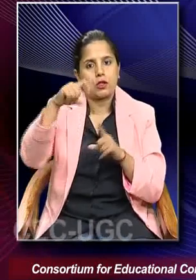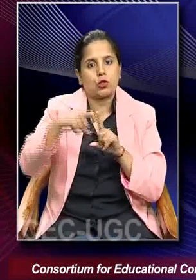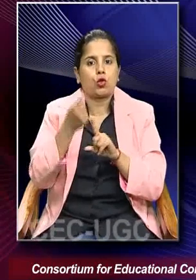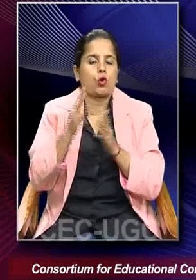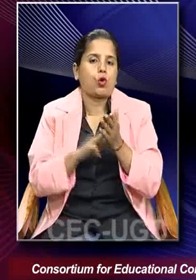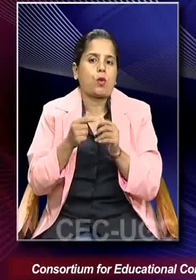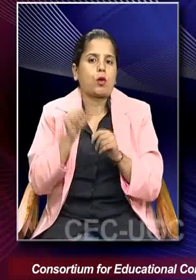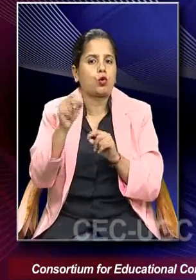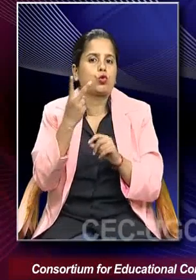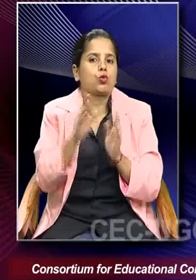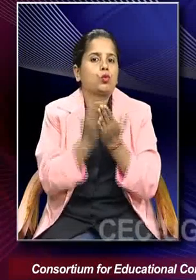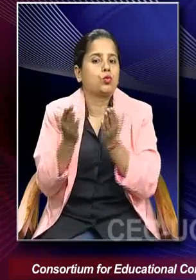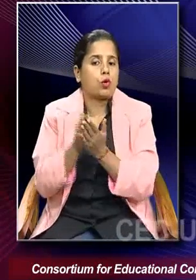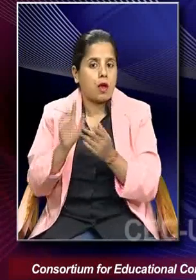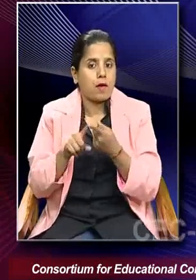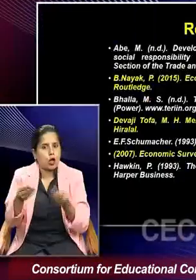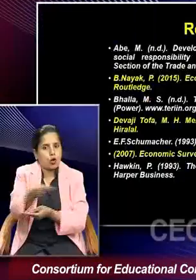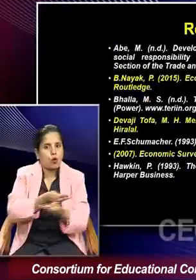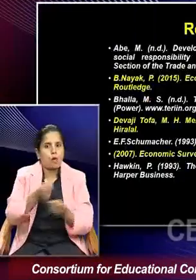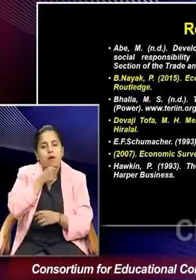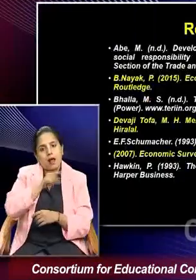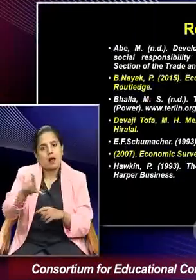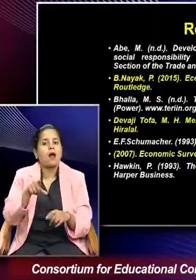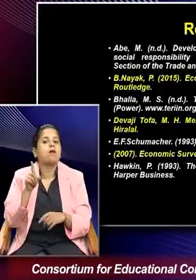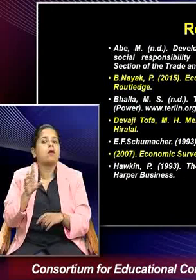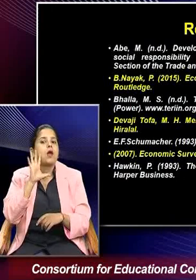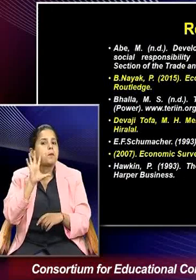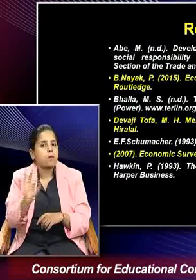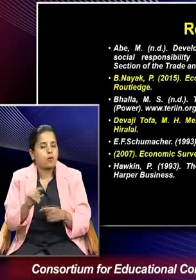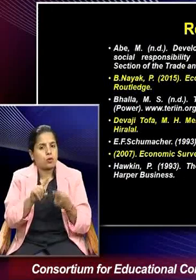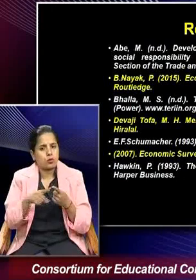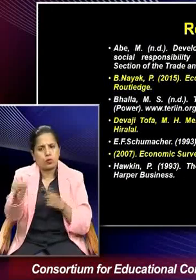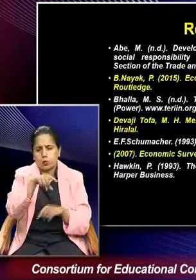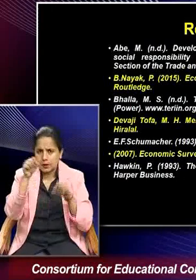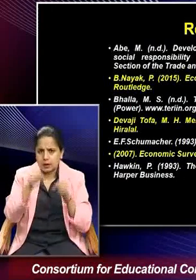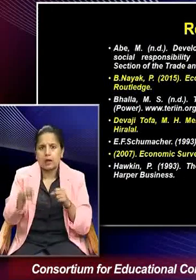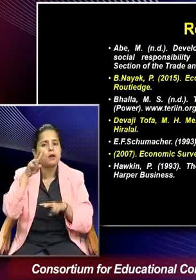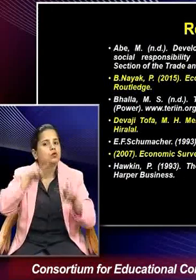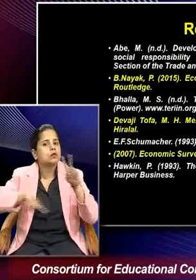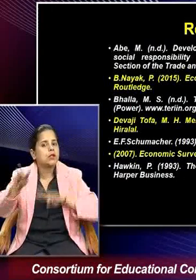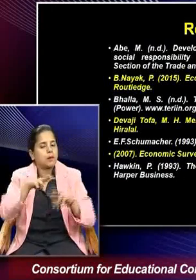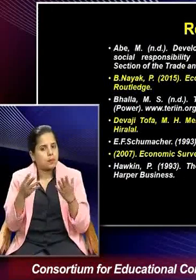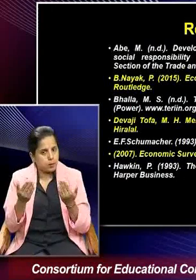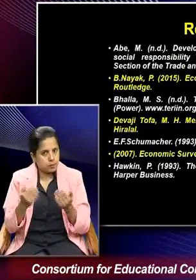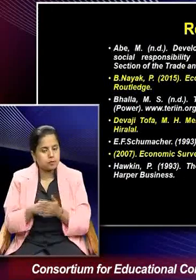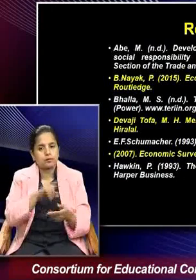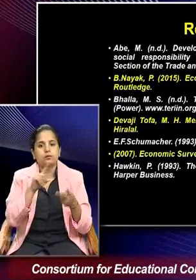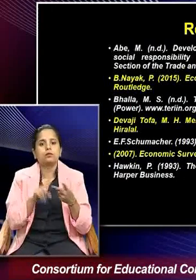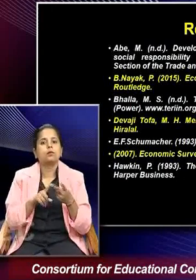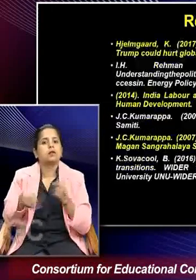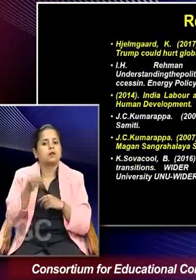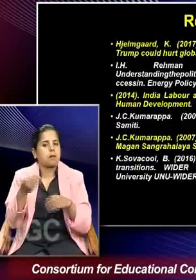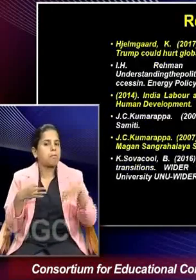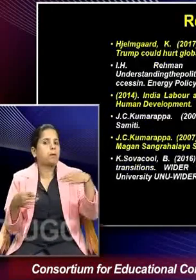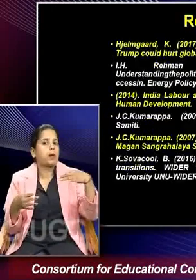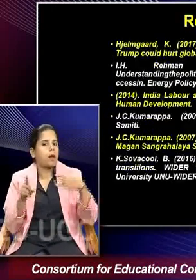the books are there, Economy of Permanence, which are important, which all of you can go through them. Then there are some